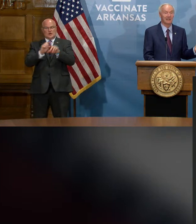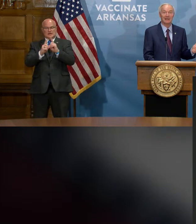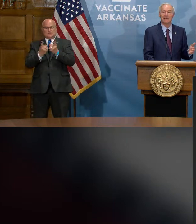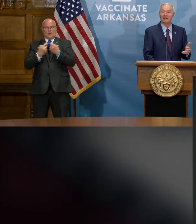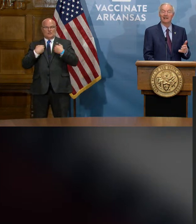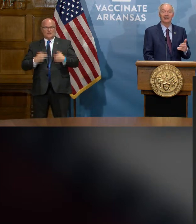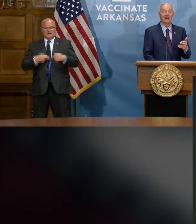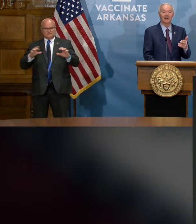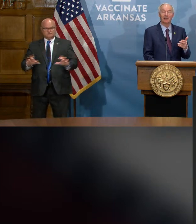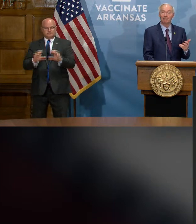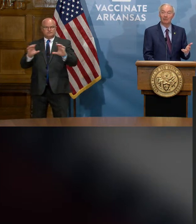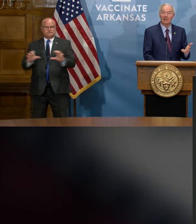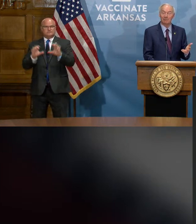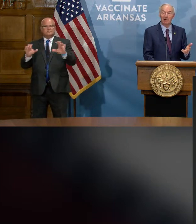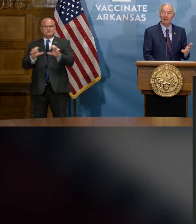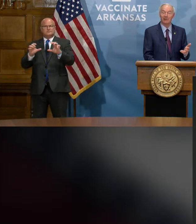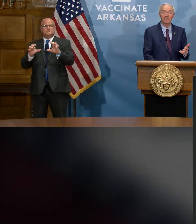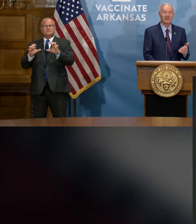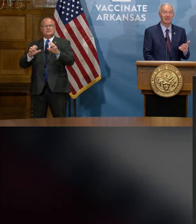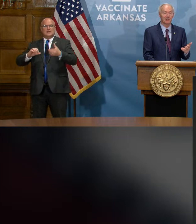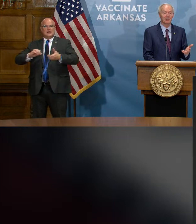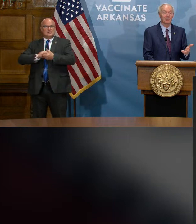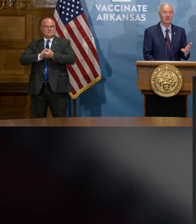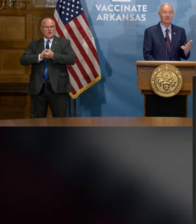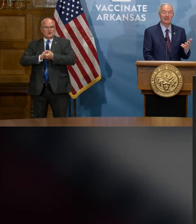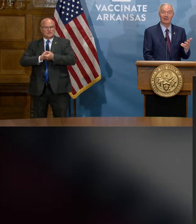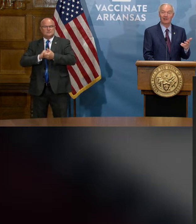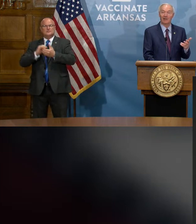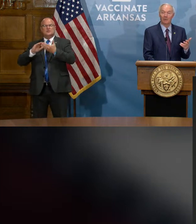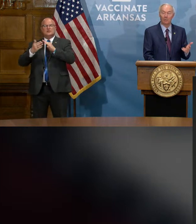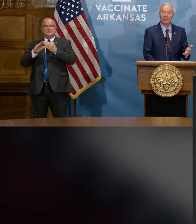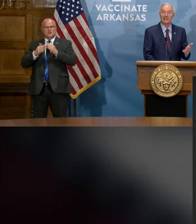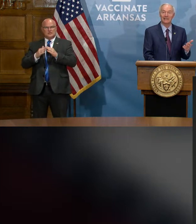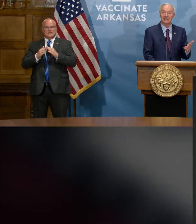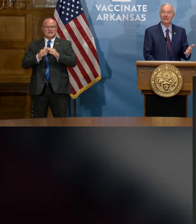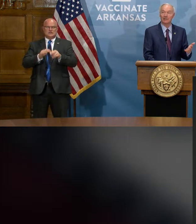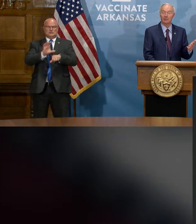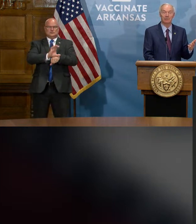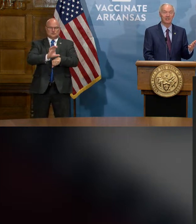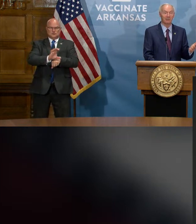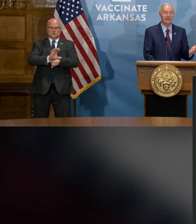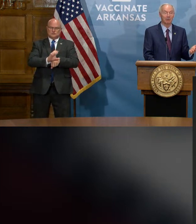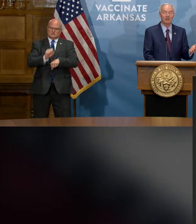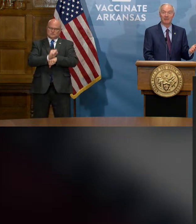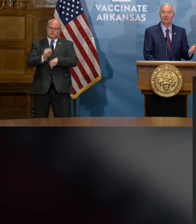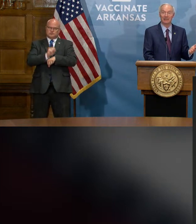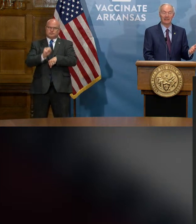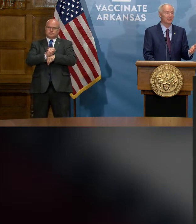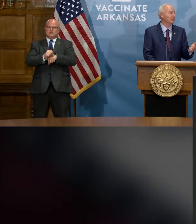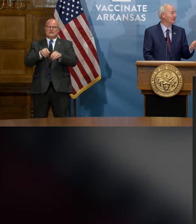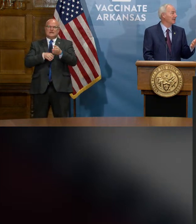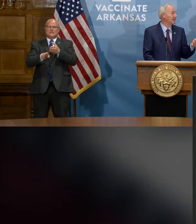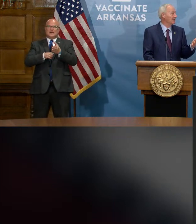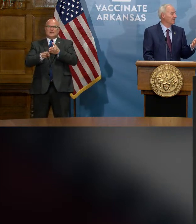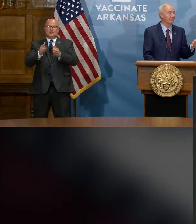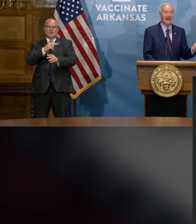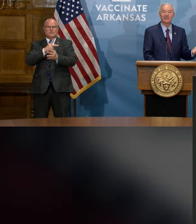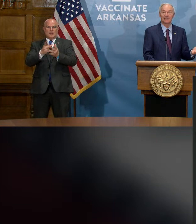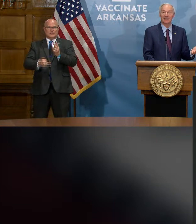of Health, our community partners, our churches that are working to get those in the minority